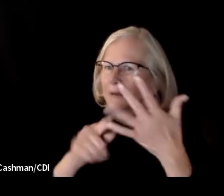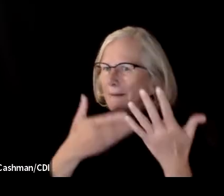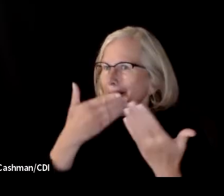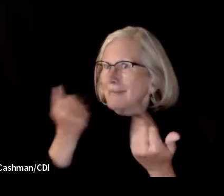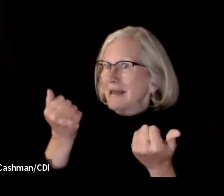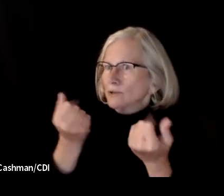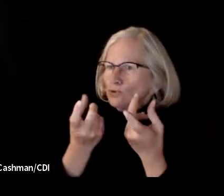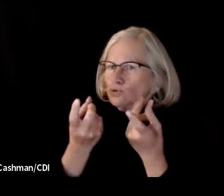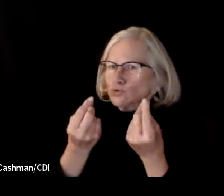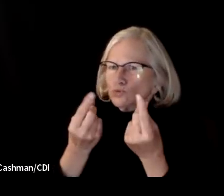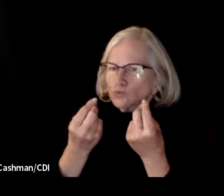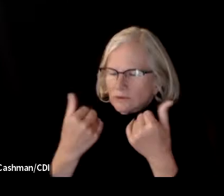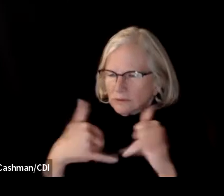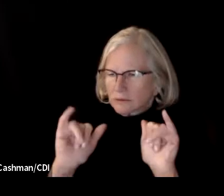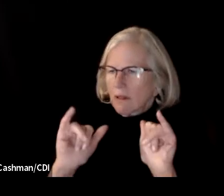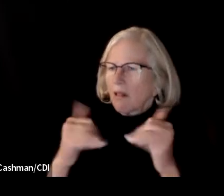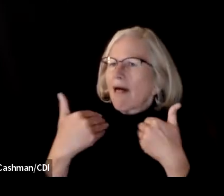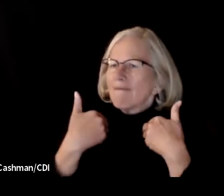that we find. But